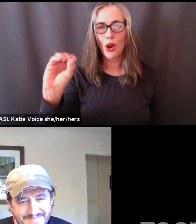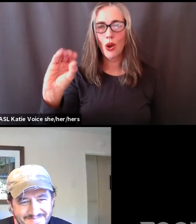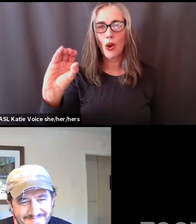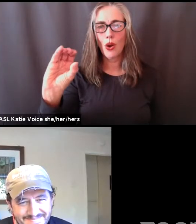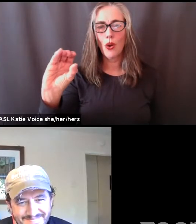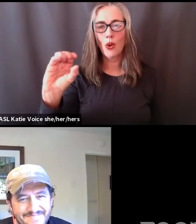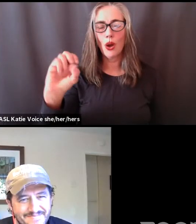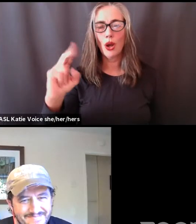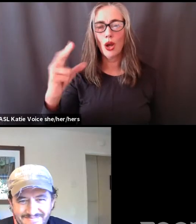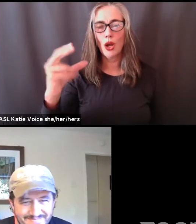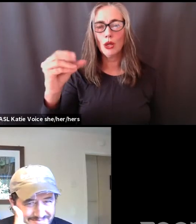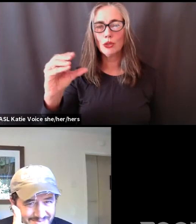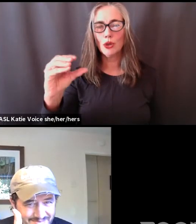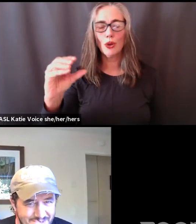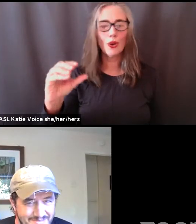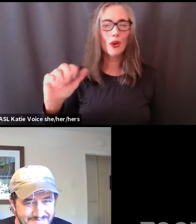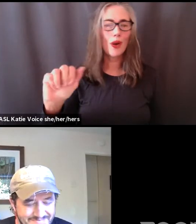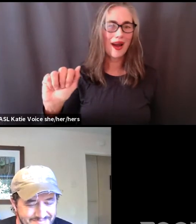Sorry, Ricardo.